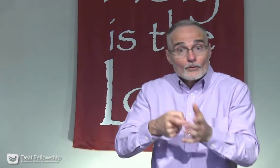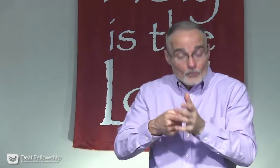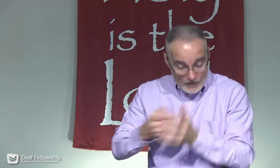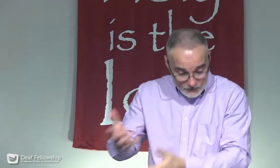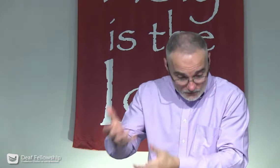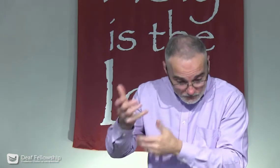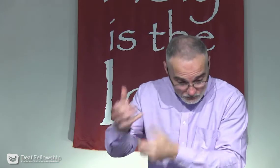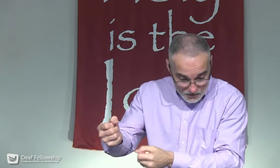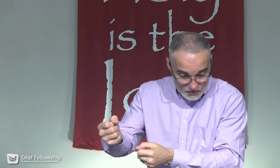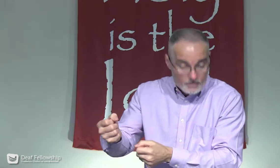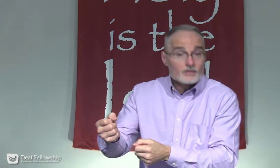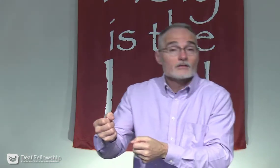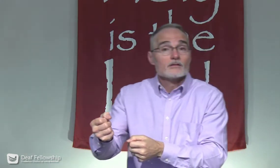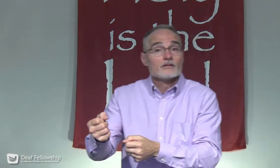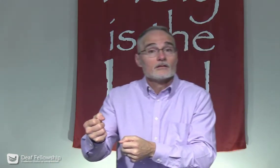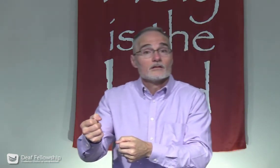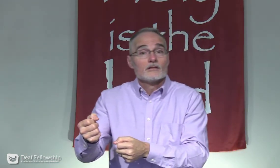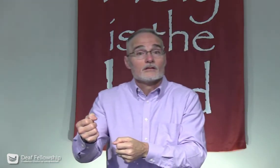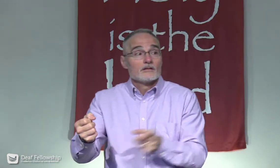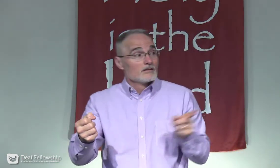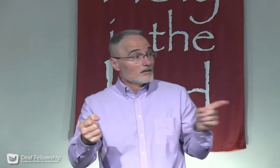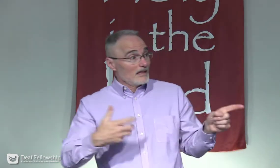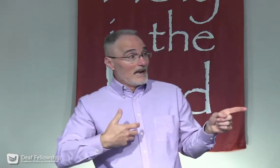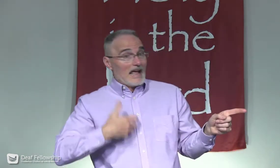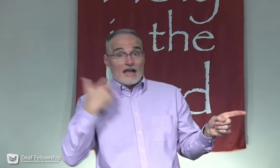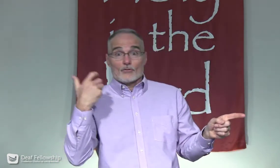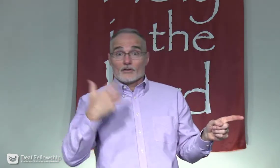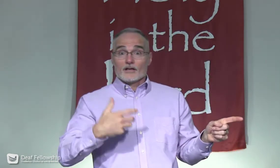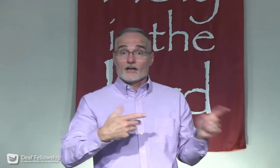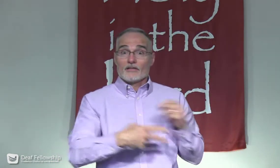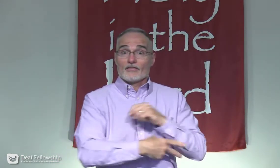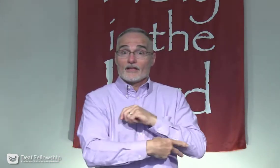Well, that requires faith and trust.